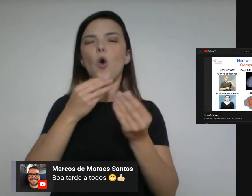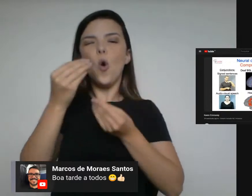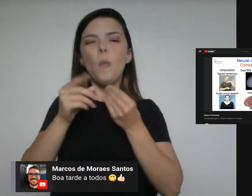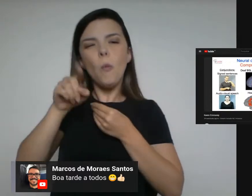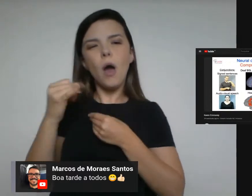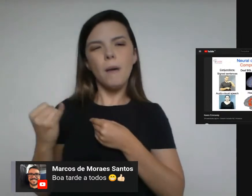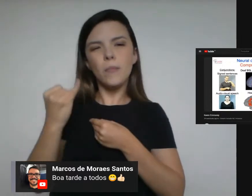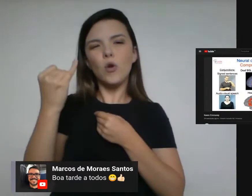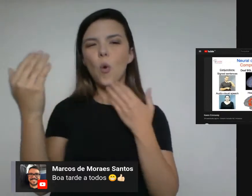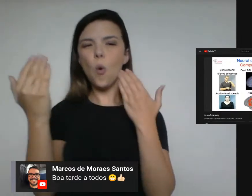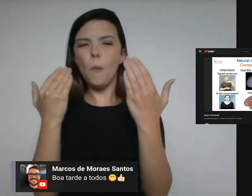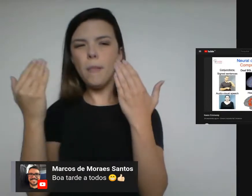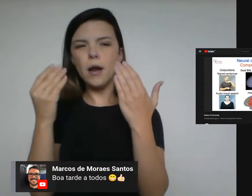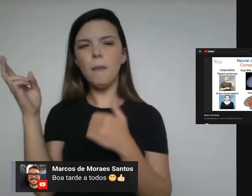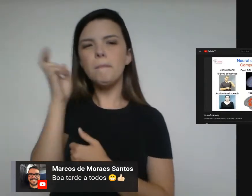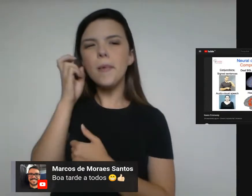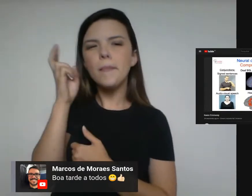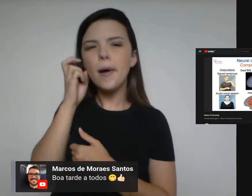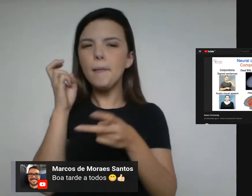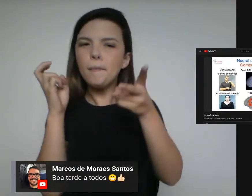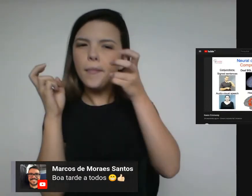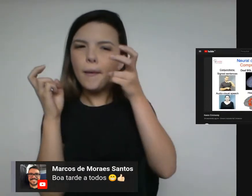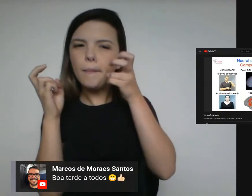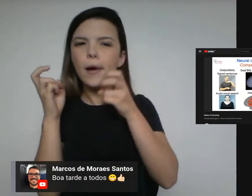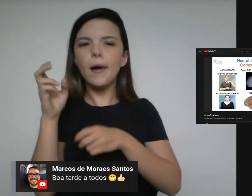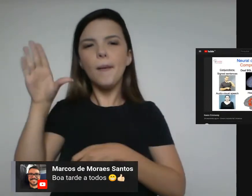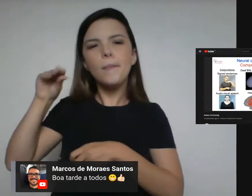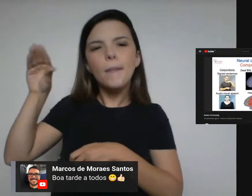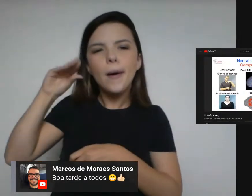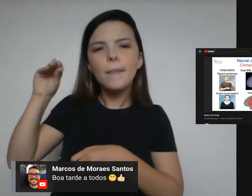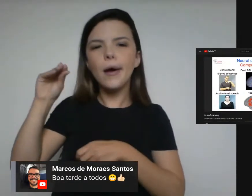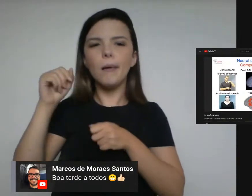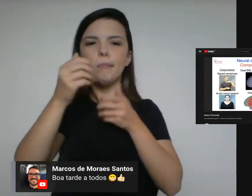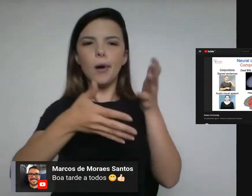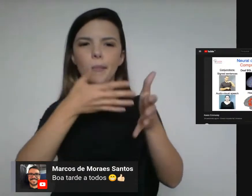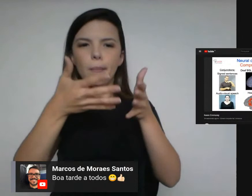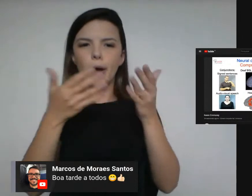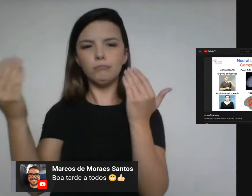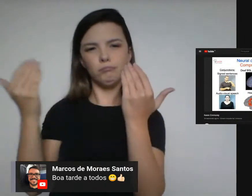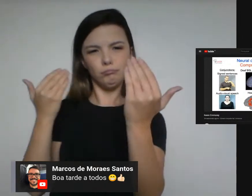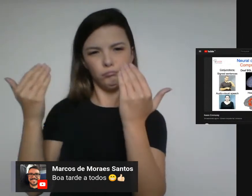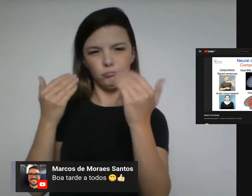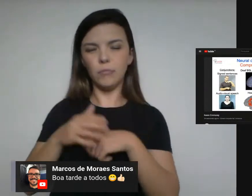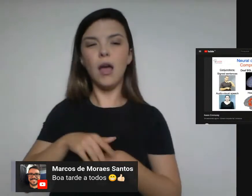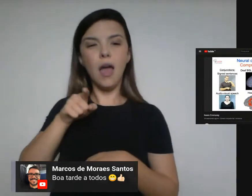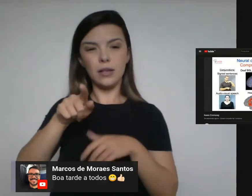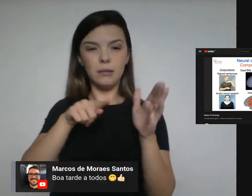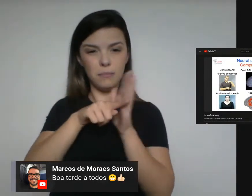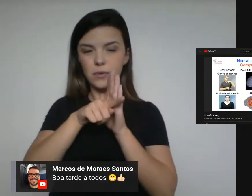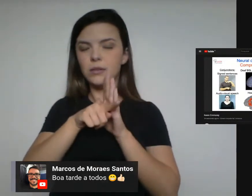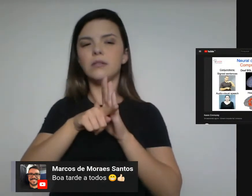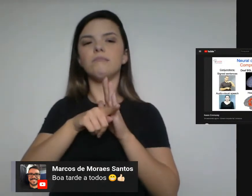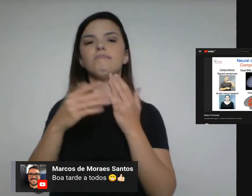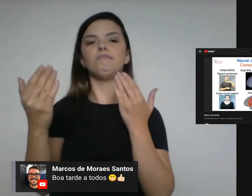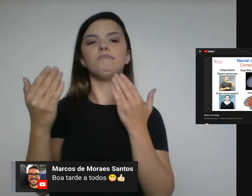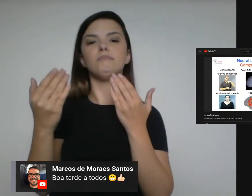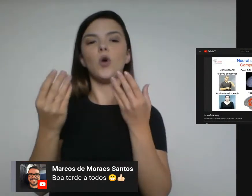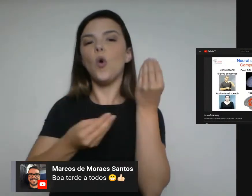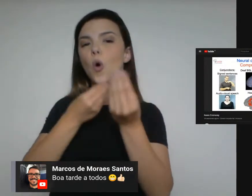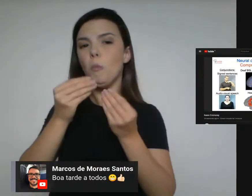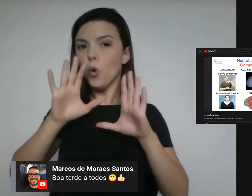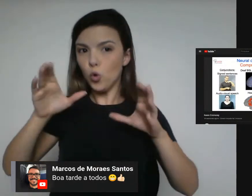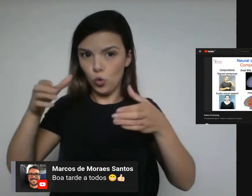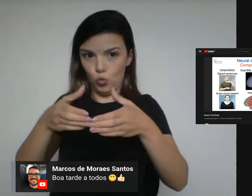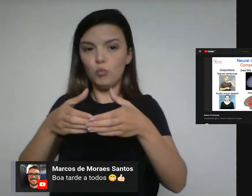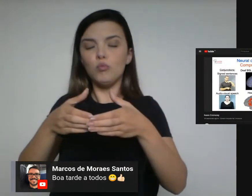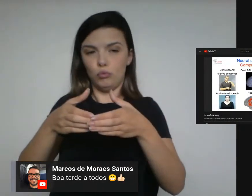speech compared to sign language. This was a group comparison with deaf signers of